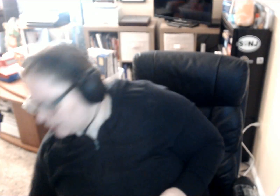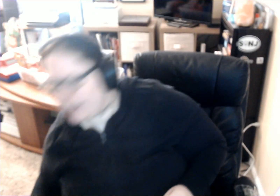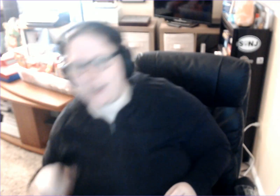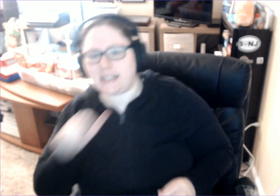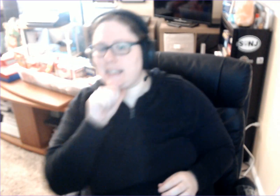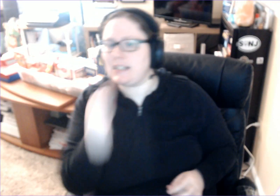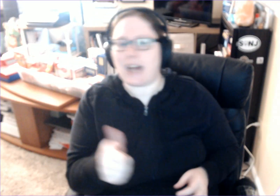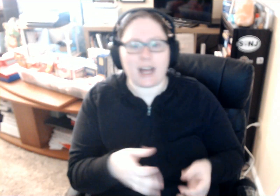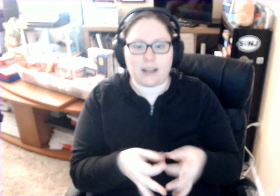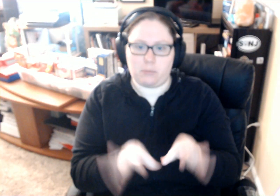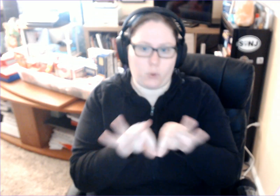It's not important.